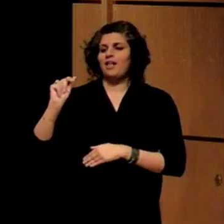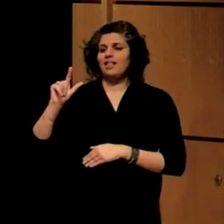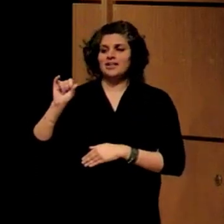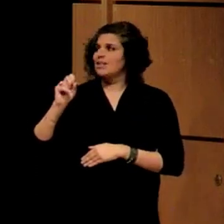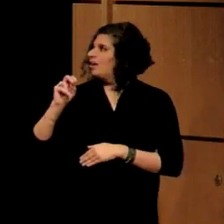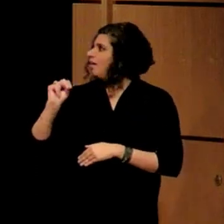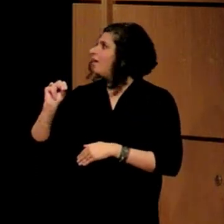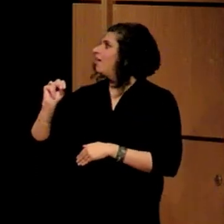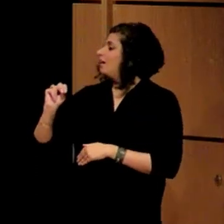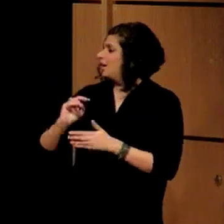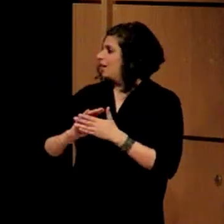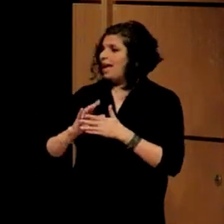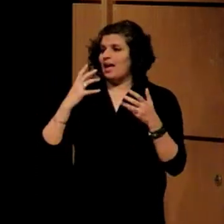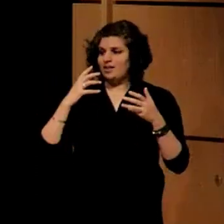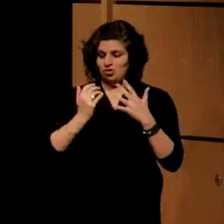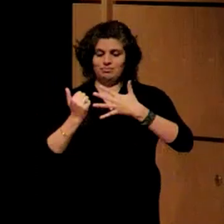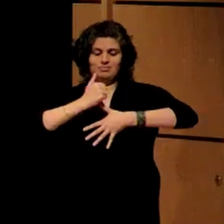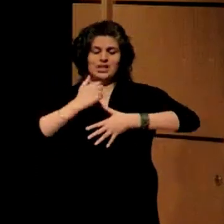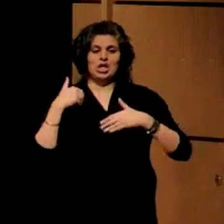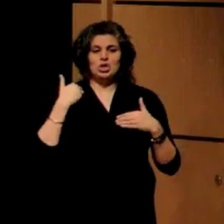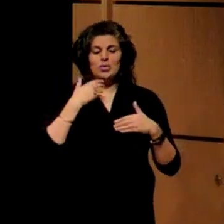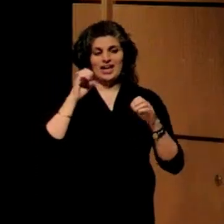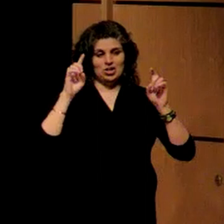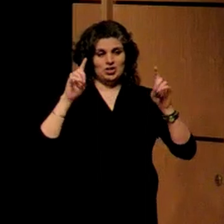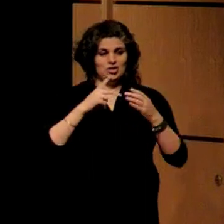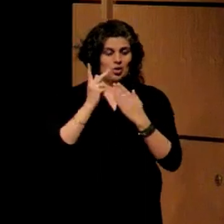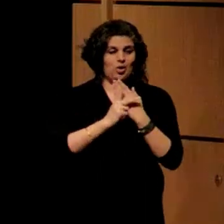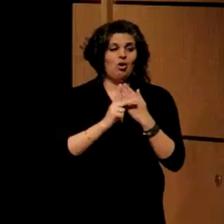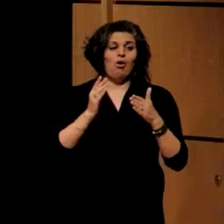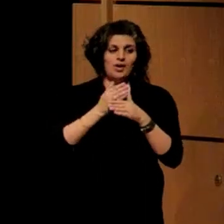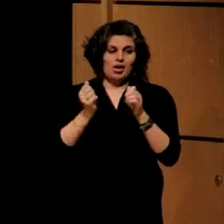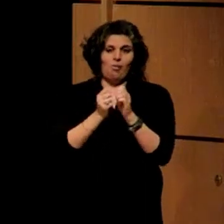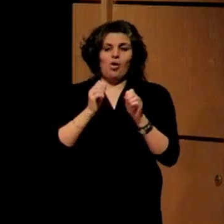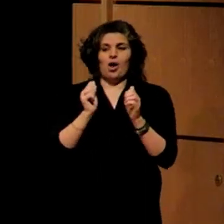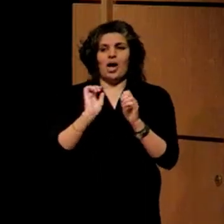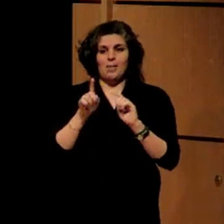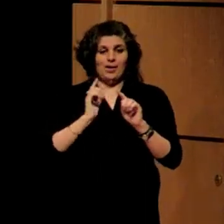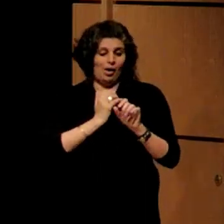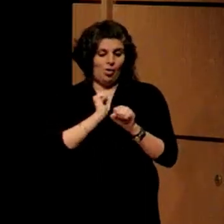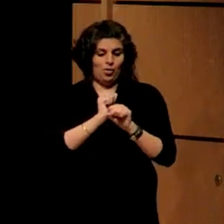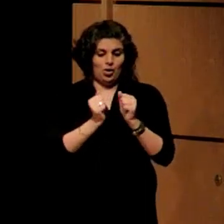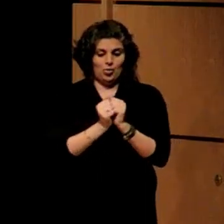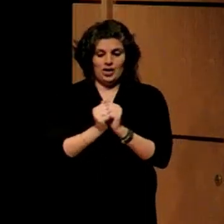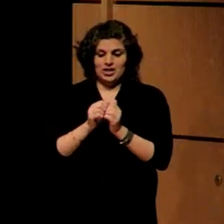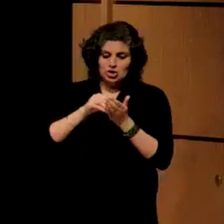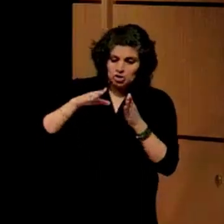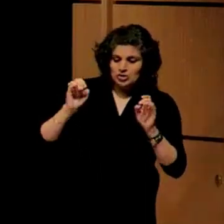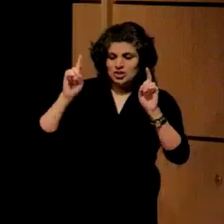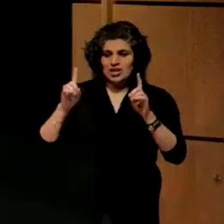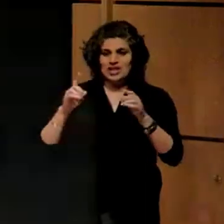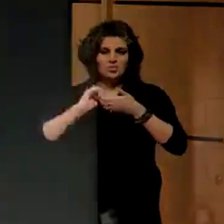of Youth and Educator Programs, who will share more about our work with educators, students, partners, and more.